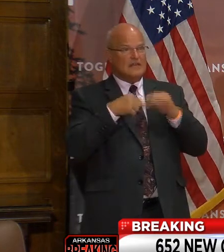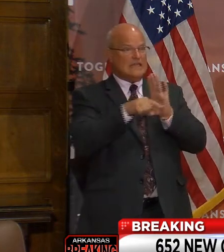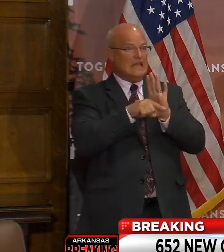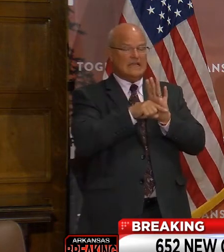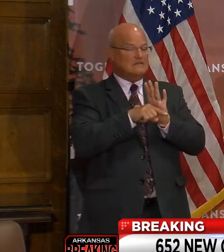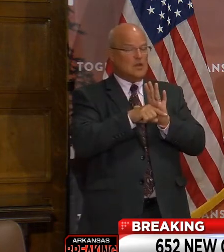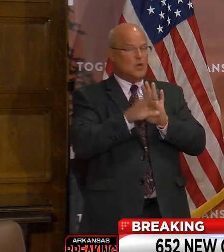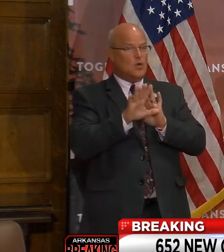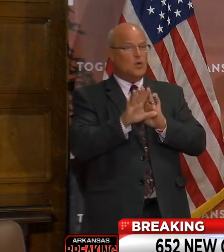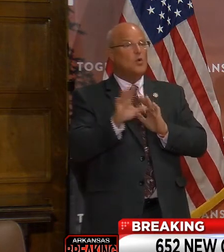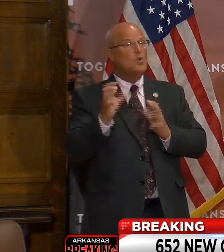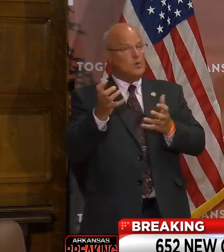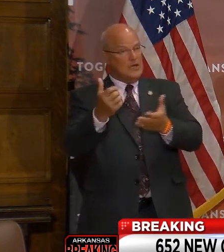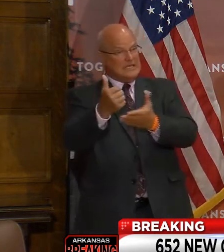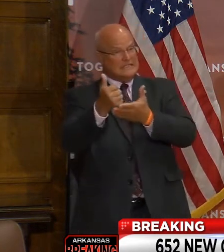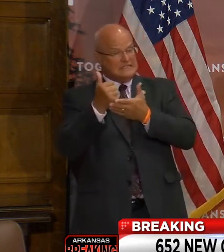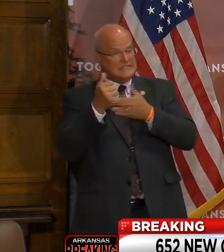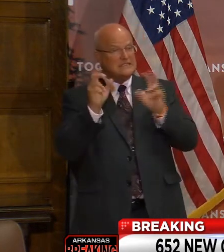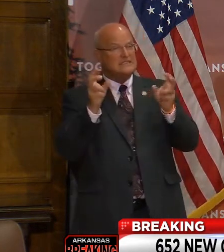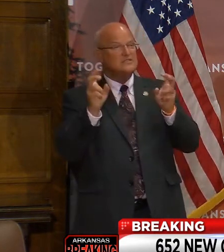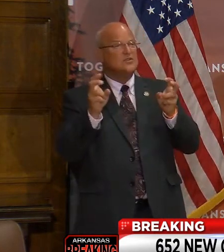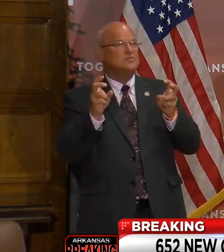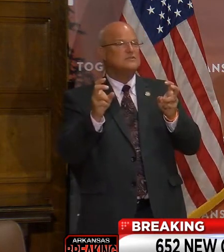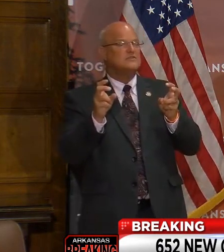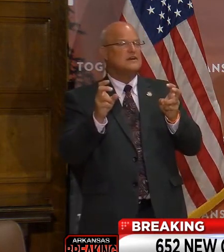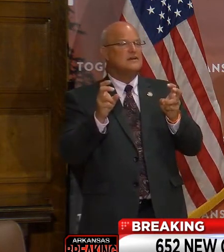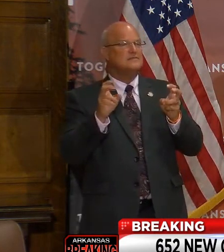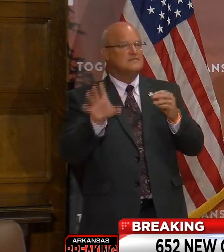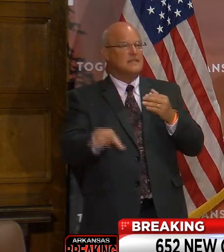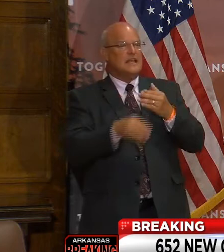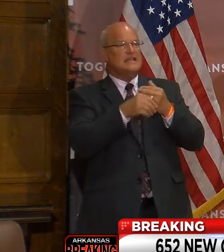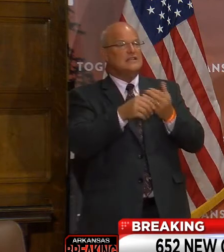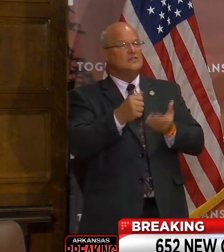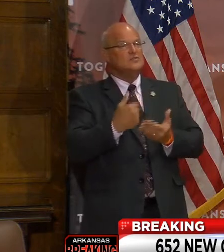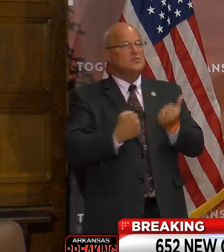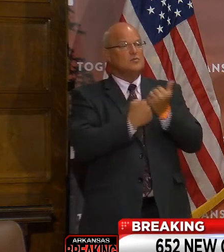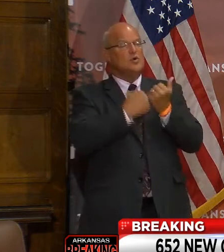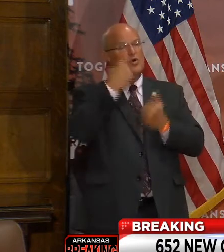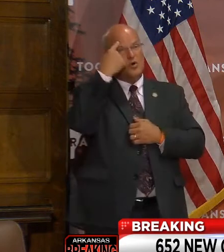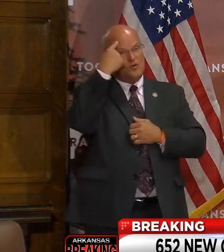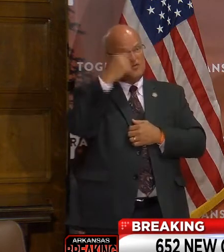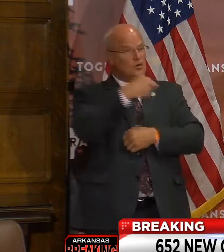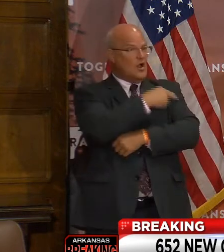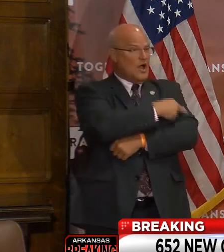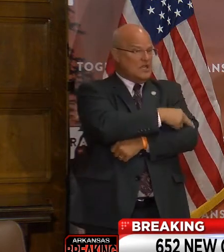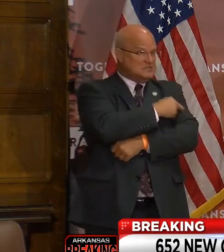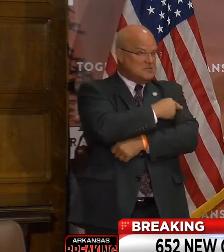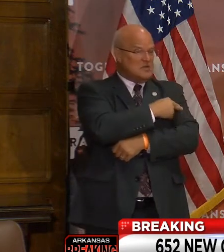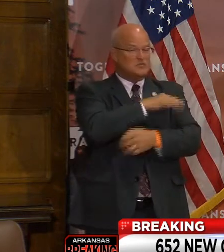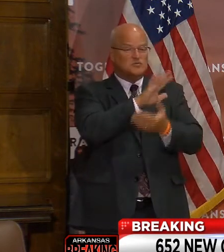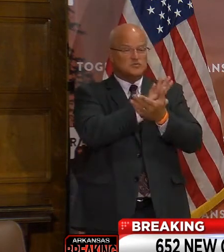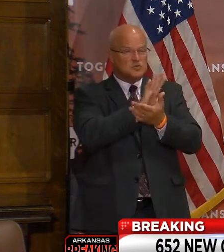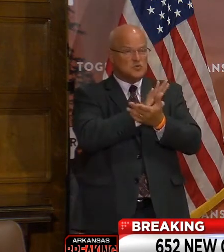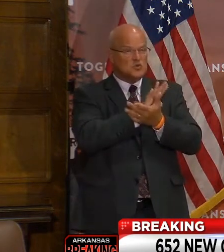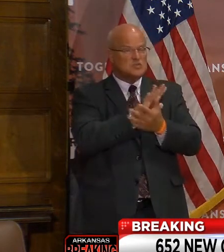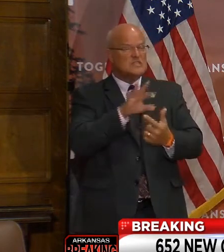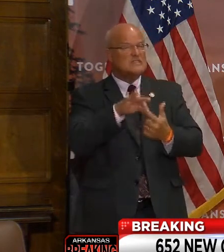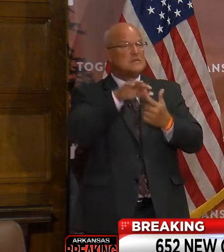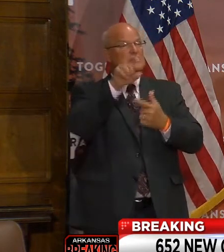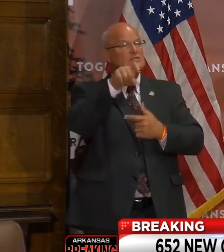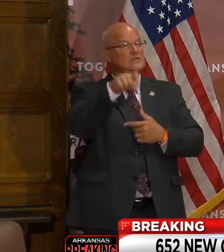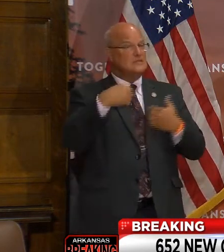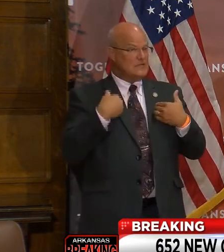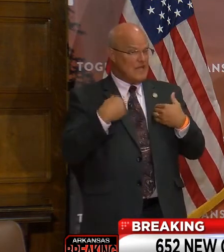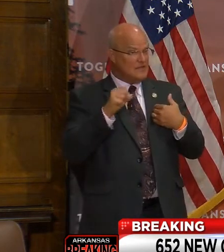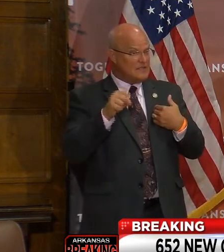we do want assistance in terms of additional support for hospitals and schools and special needs that